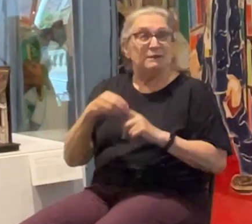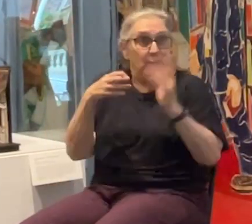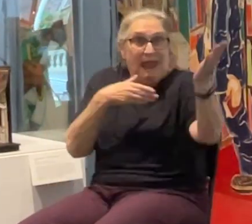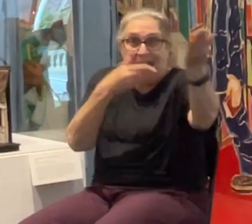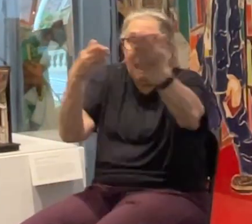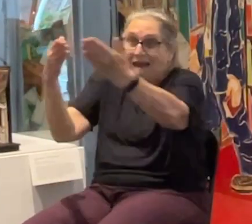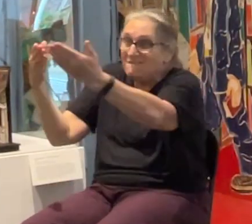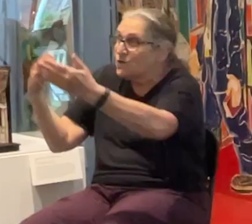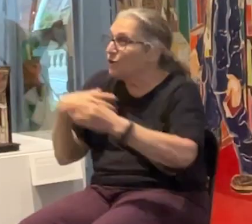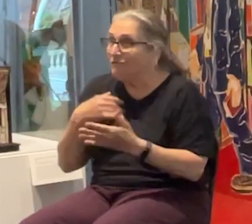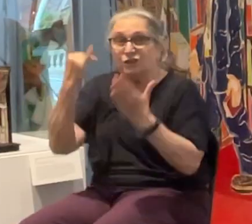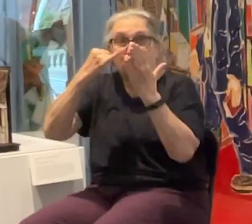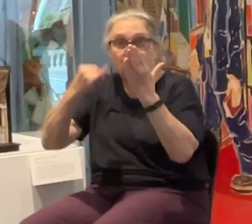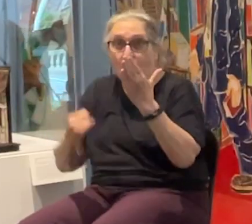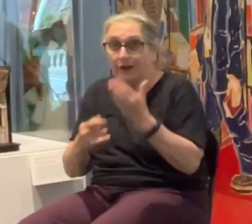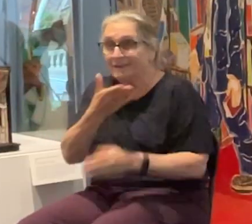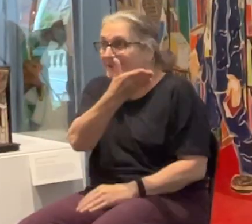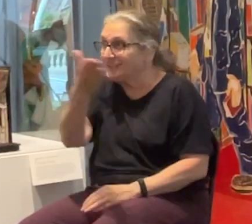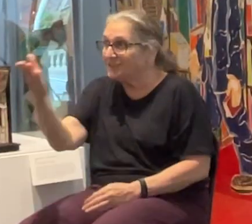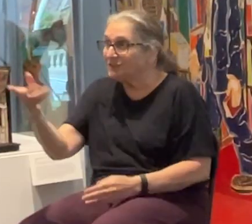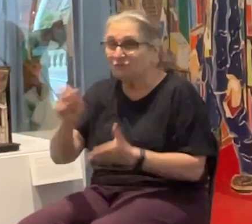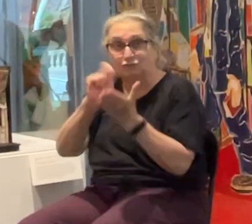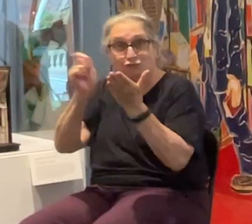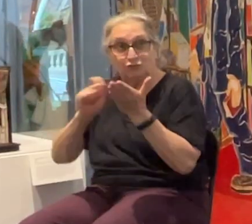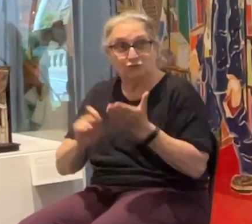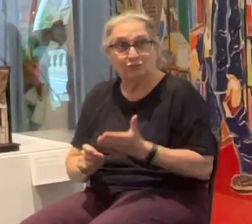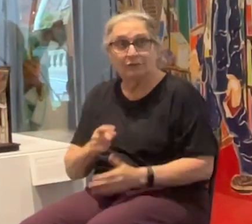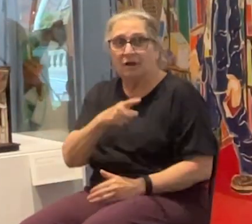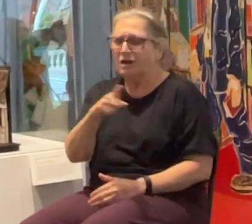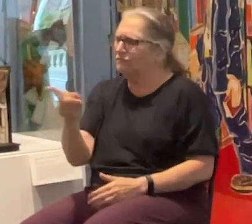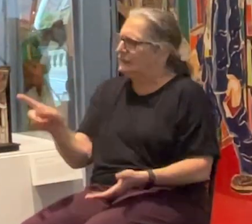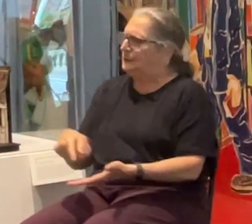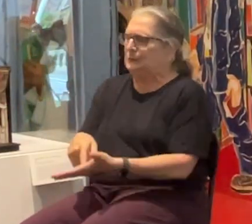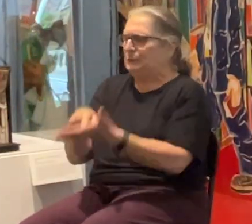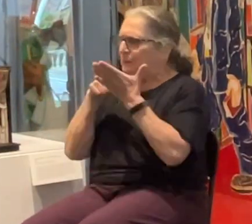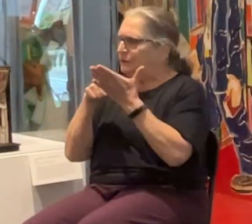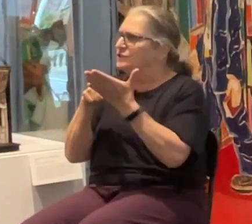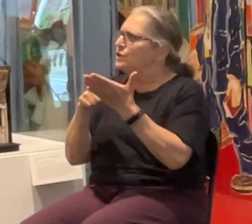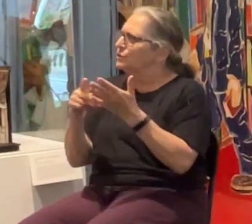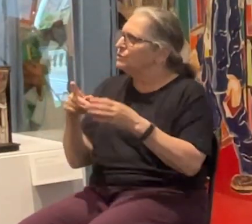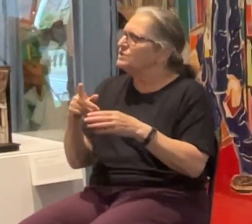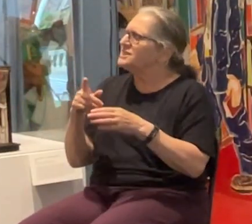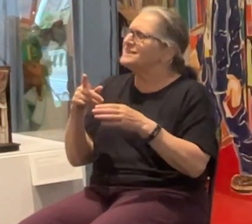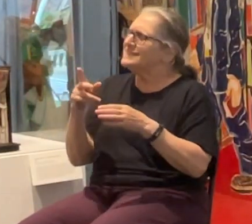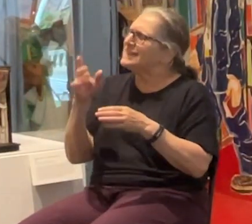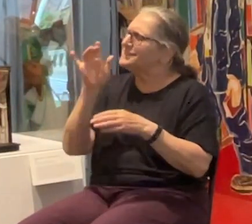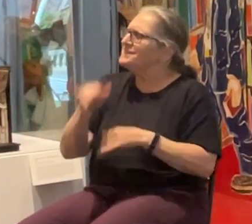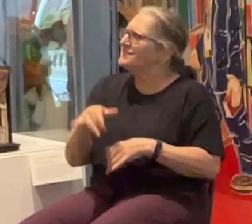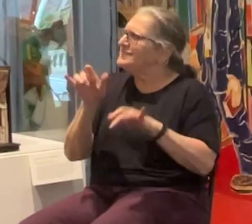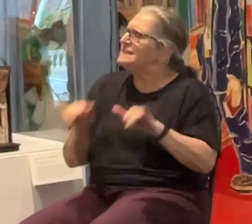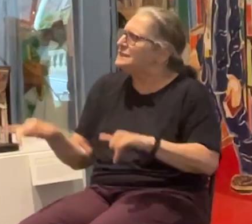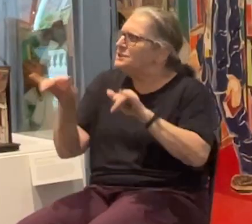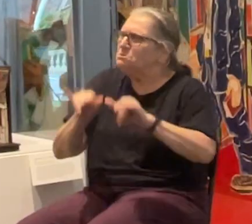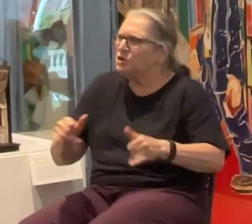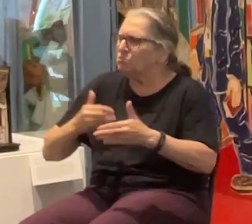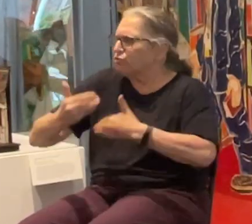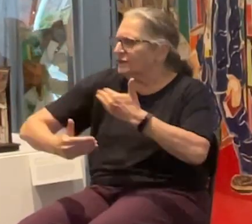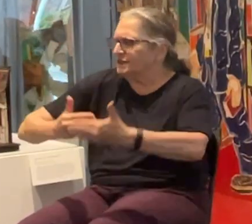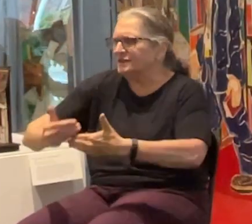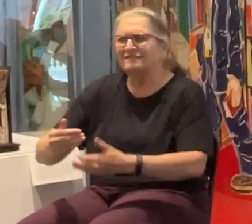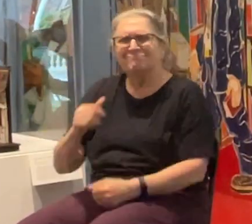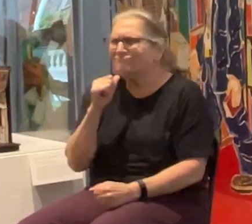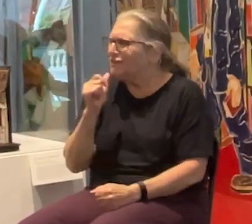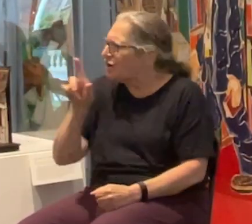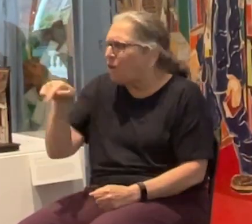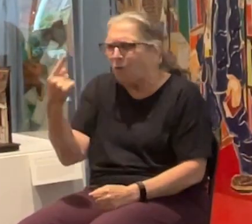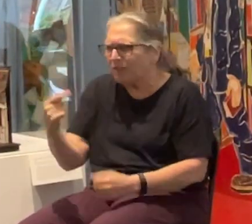it really does illuminate a typical process for him, not the only one. And